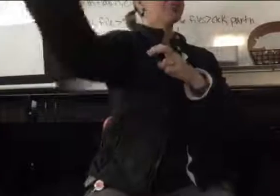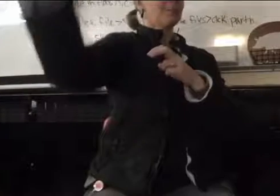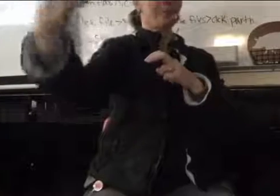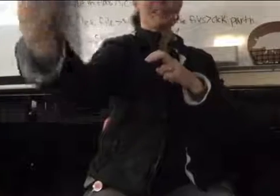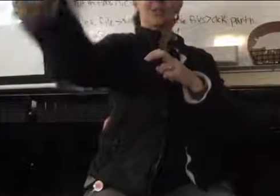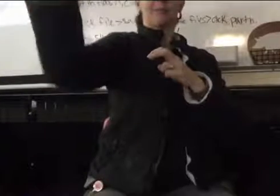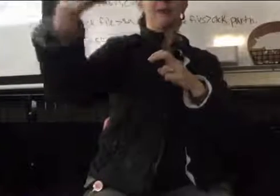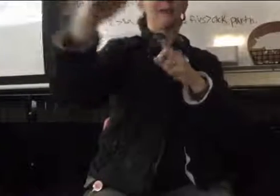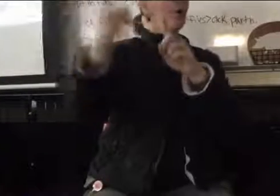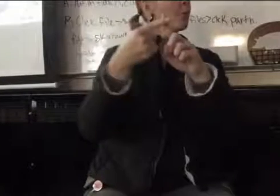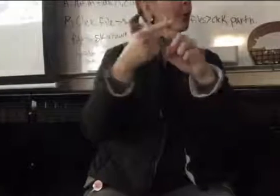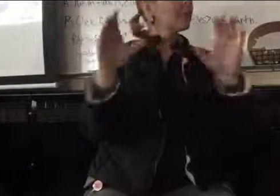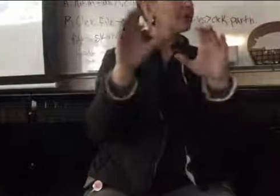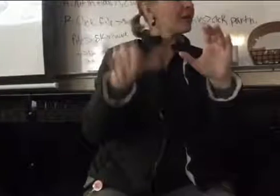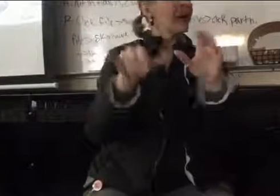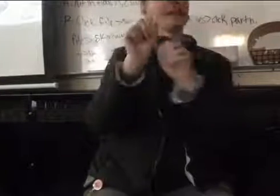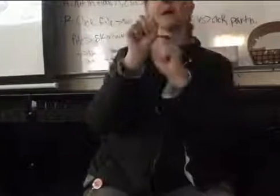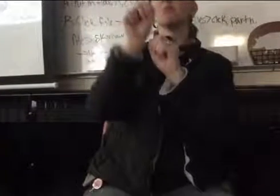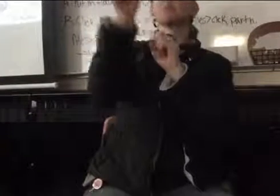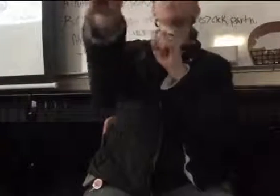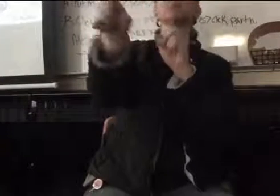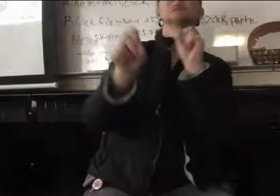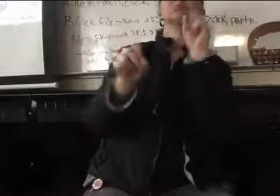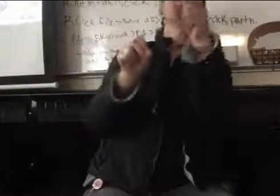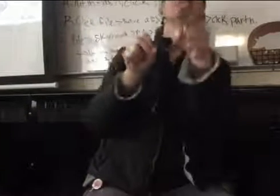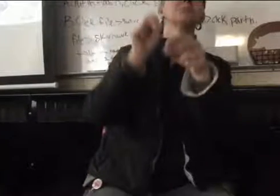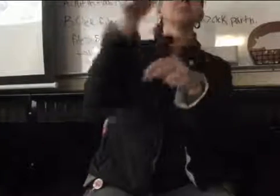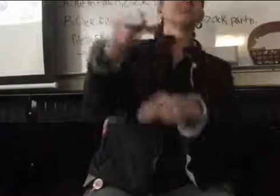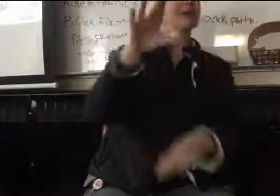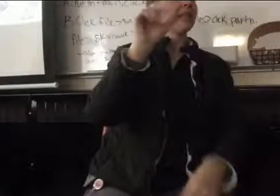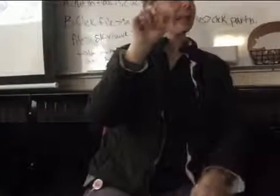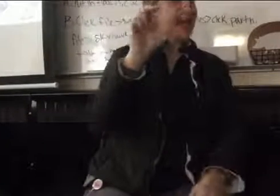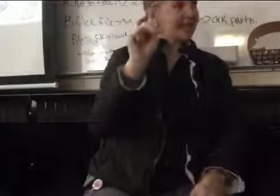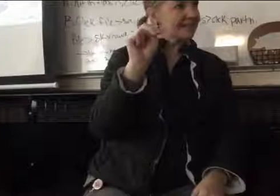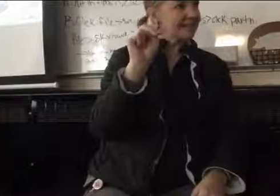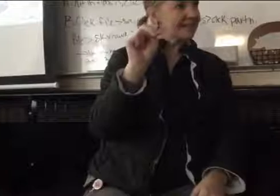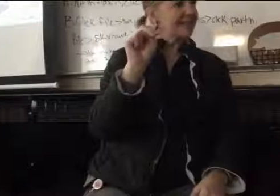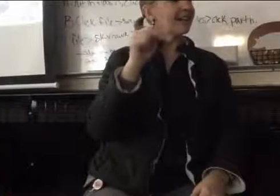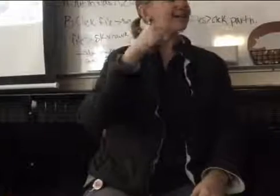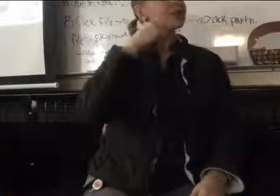over, they're being hit constantly with artillery fire. They were told with the Union